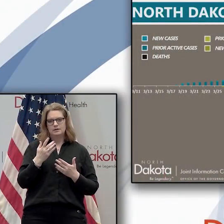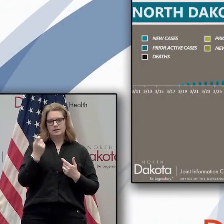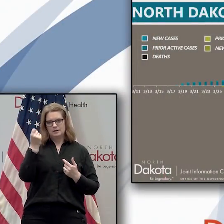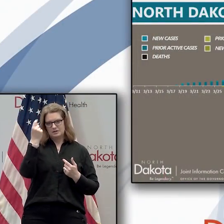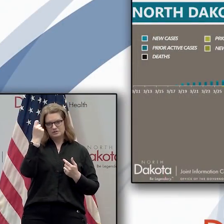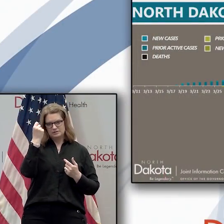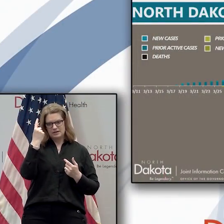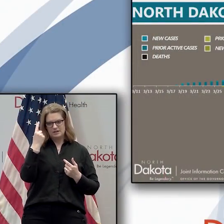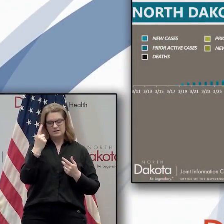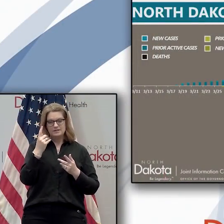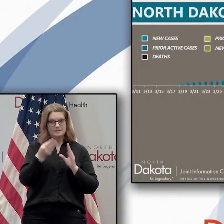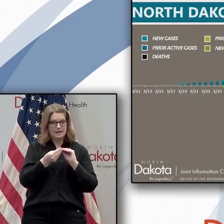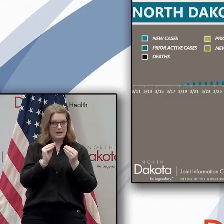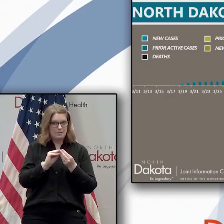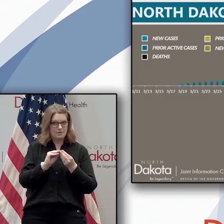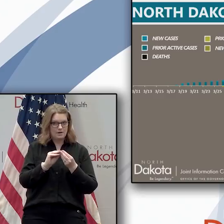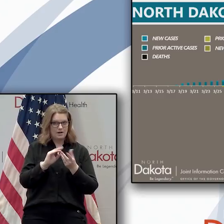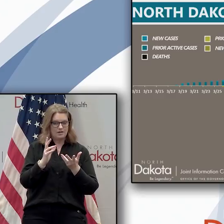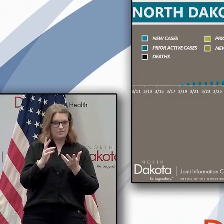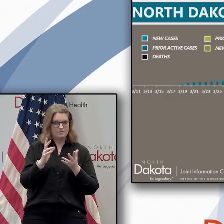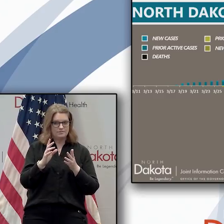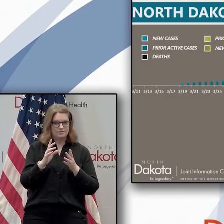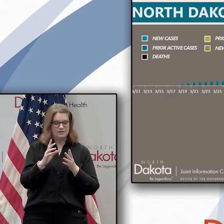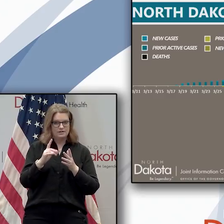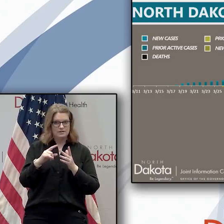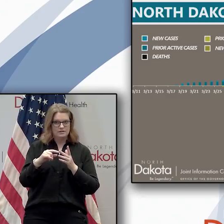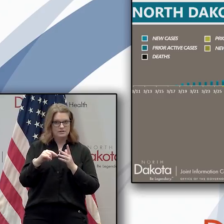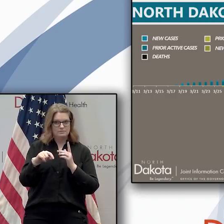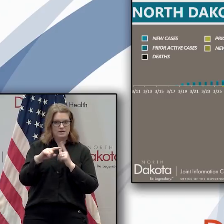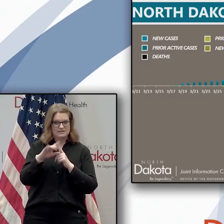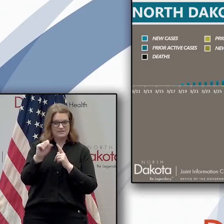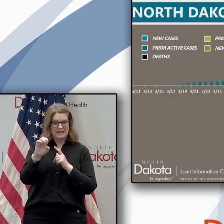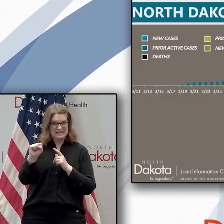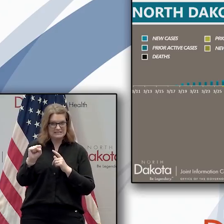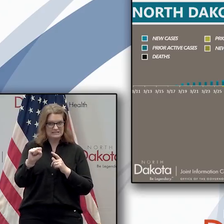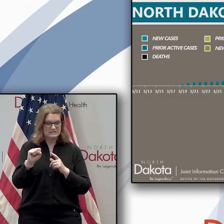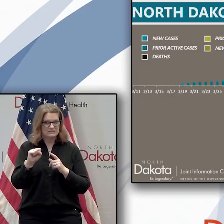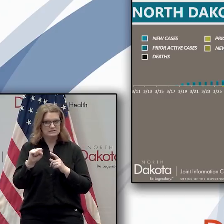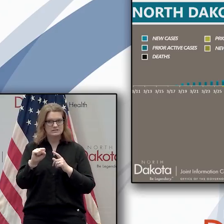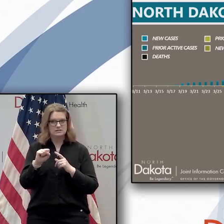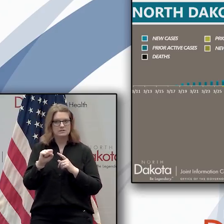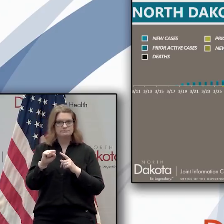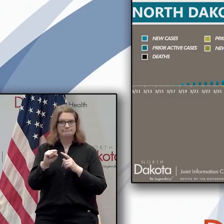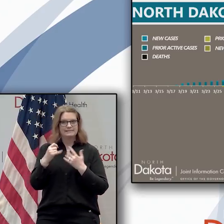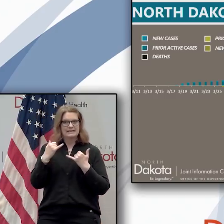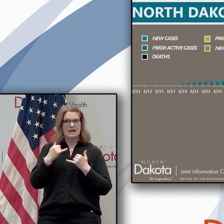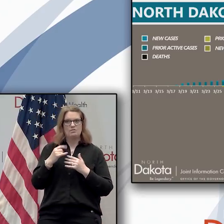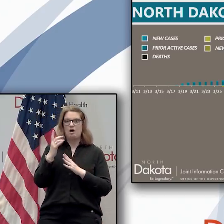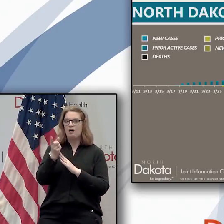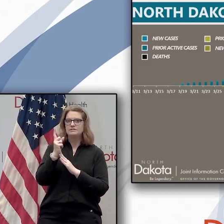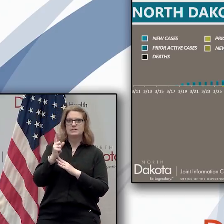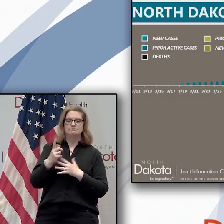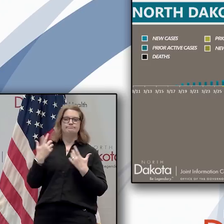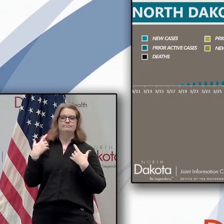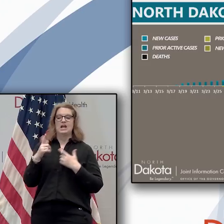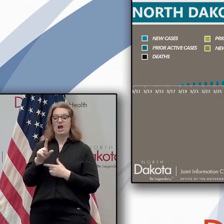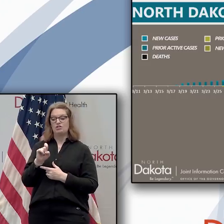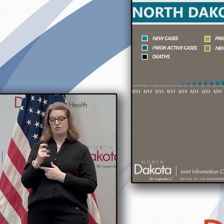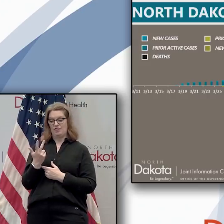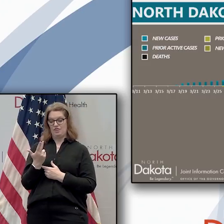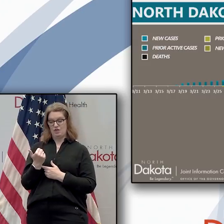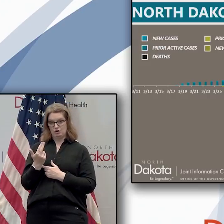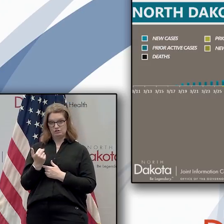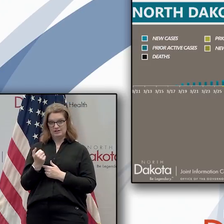in number of actives was because we had a record number of newly recovered.